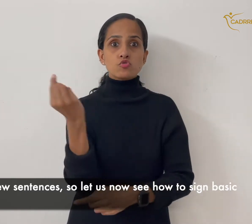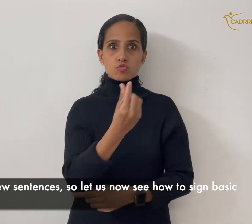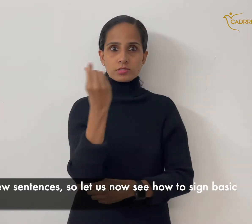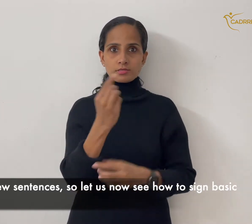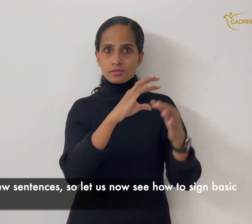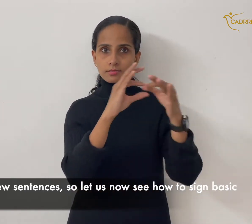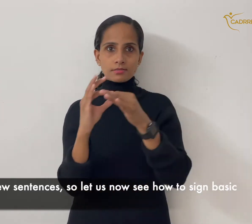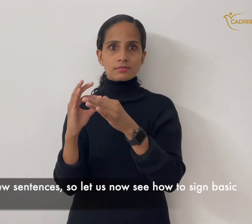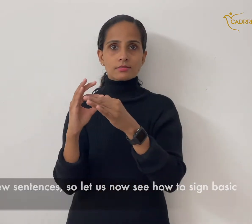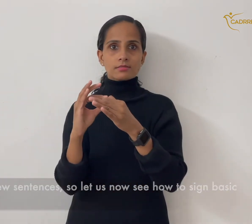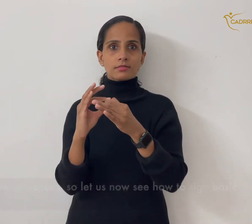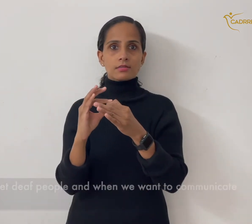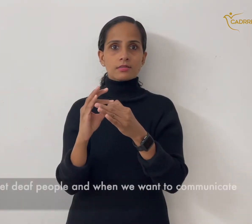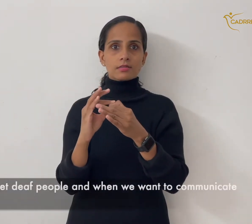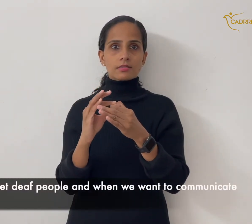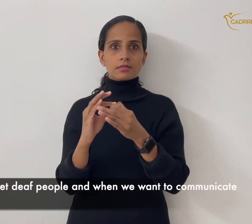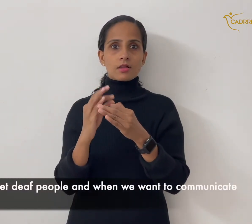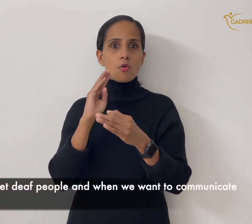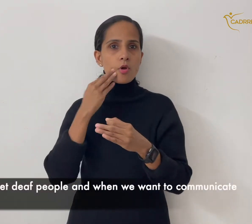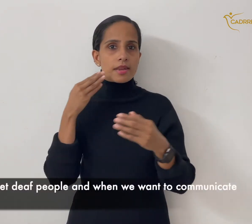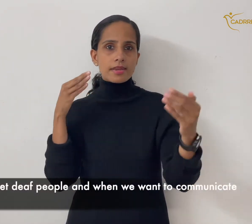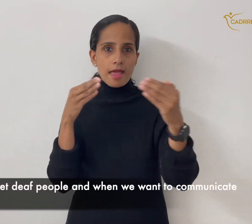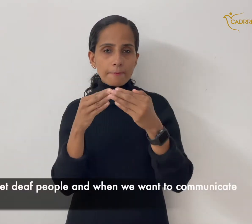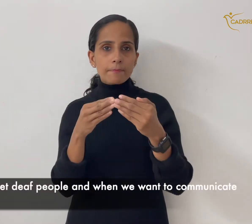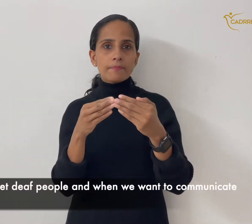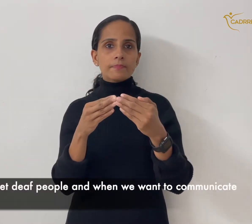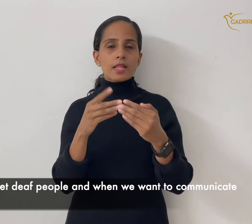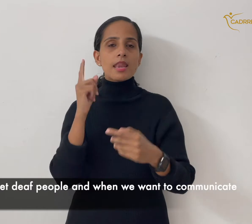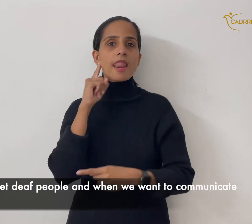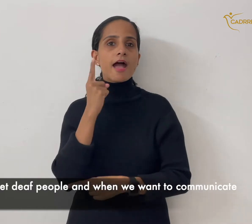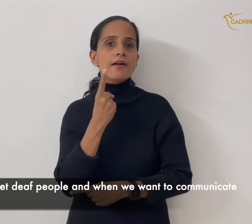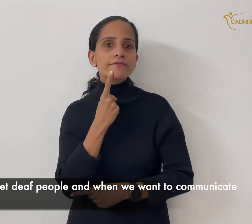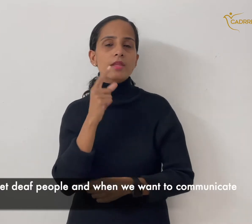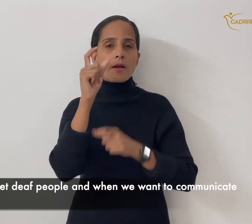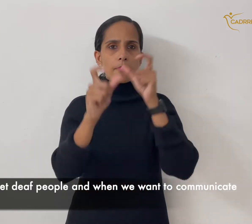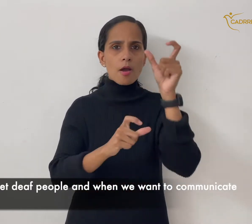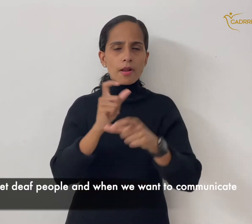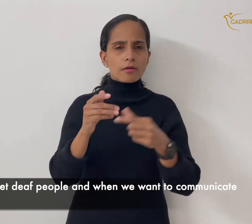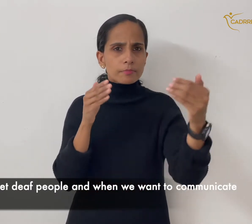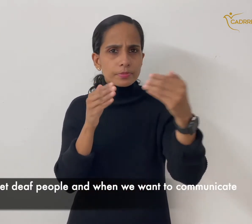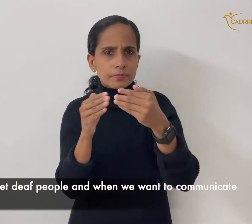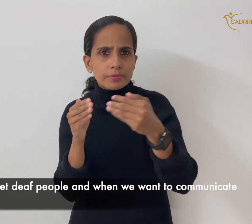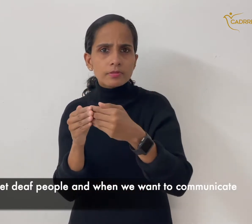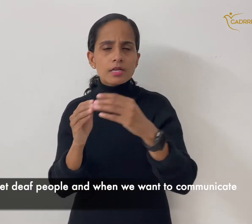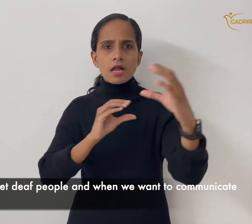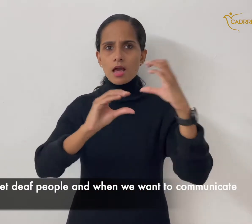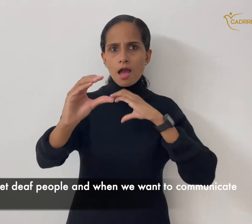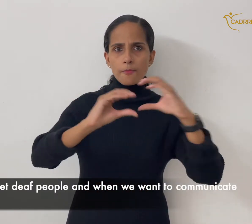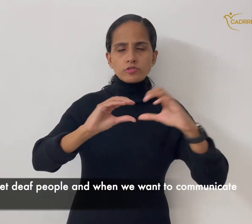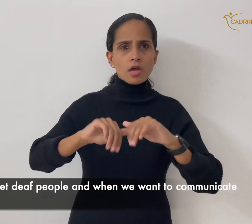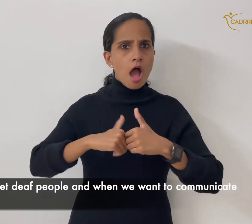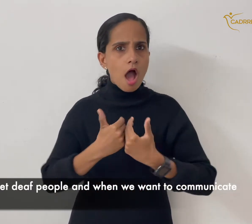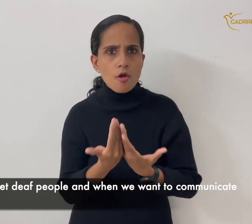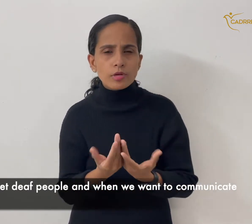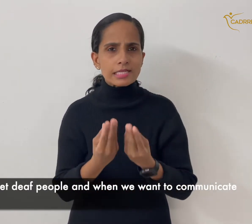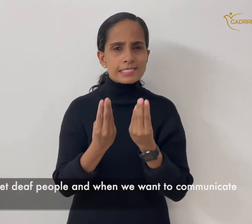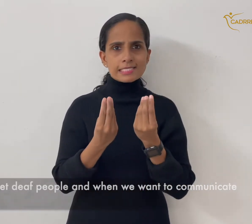sentences when we meet deaf people and when we want to communicate